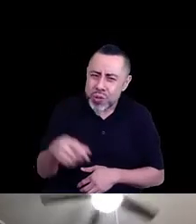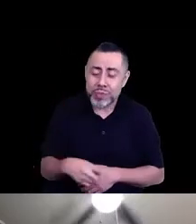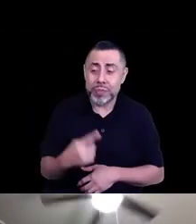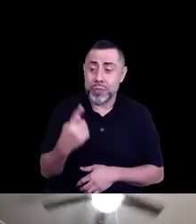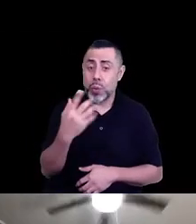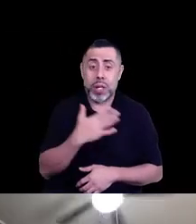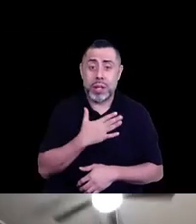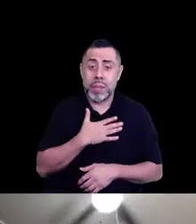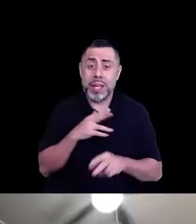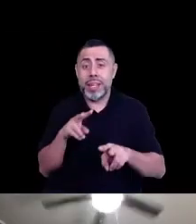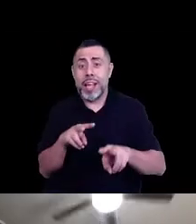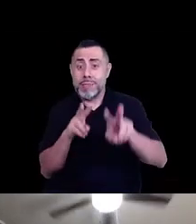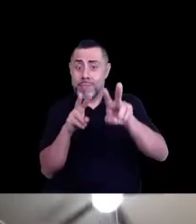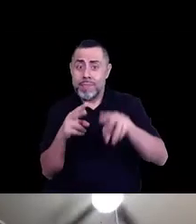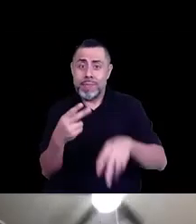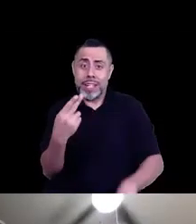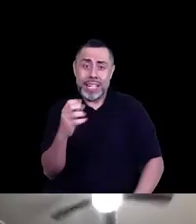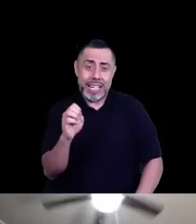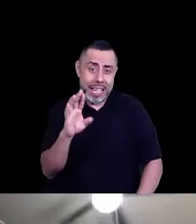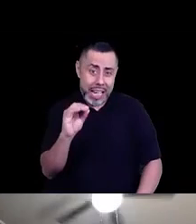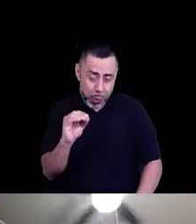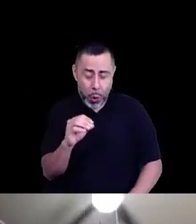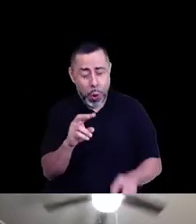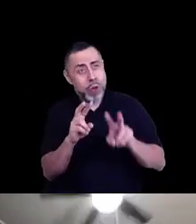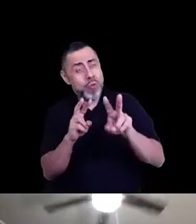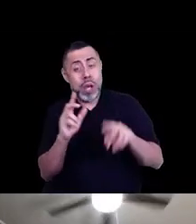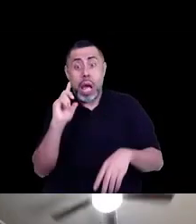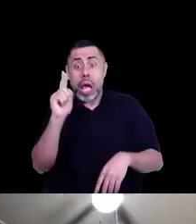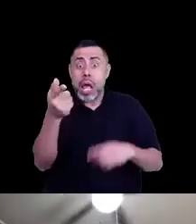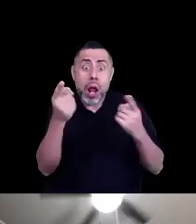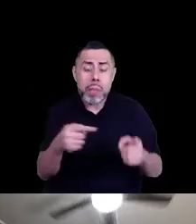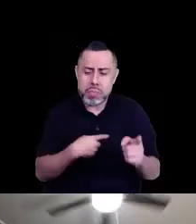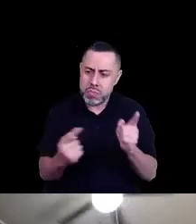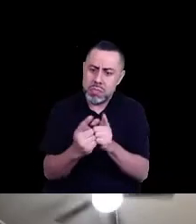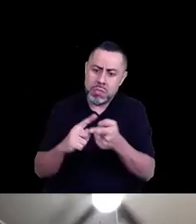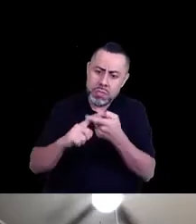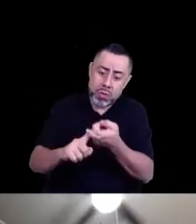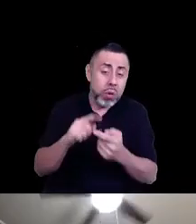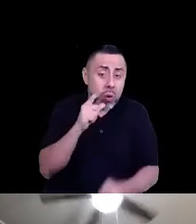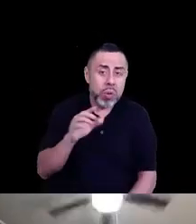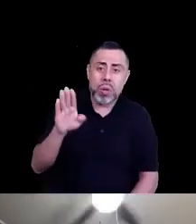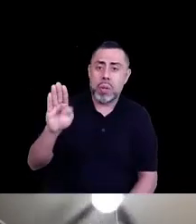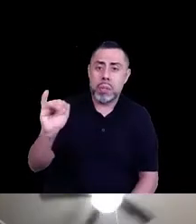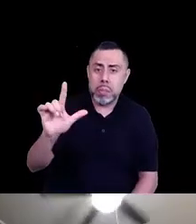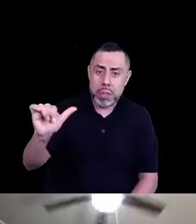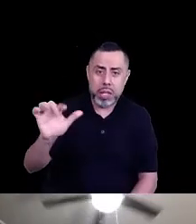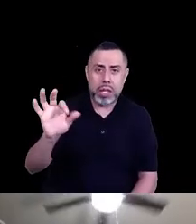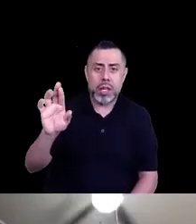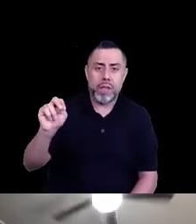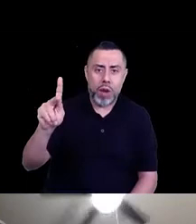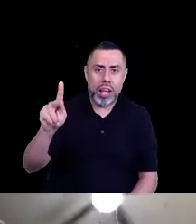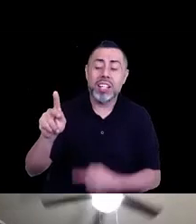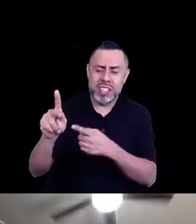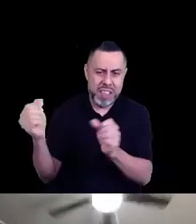heroes, and I got later to consider him a good friend at the end of his life, was Billy Frank, who fought so hard. Mm-hmm. Or